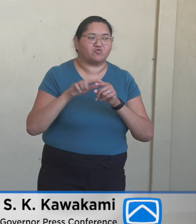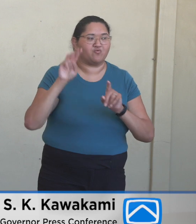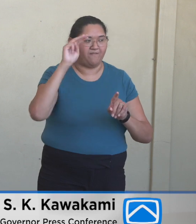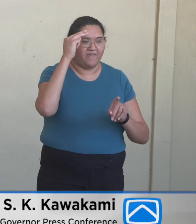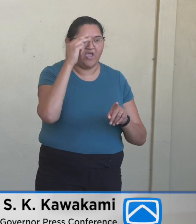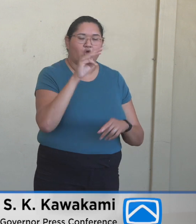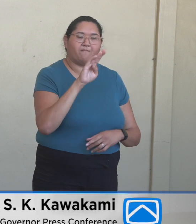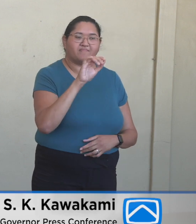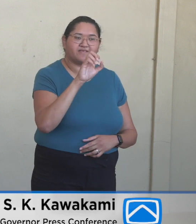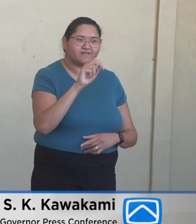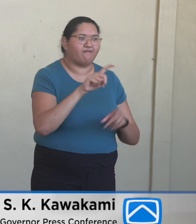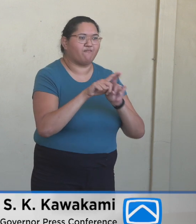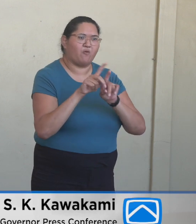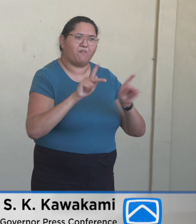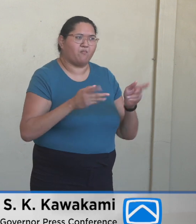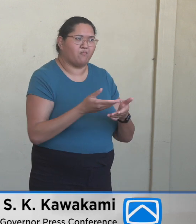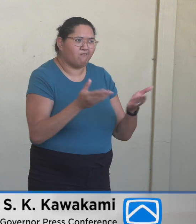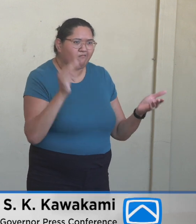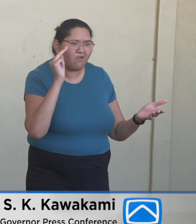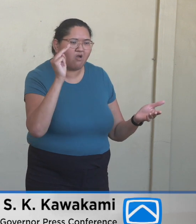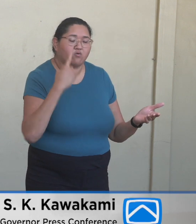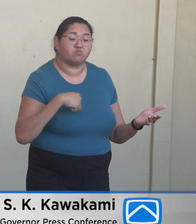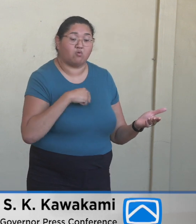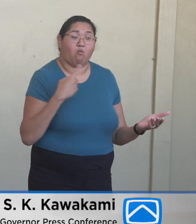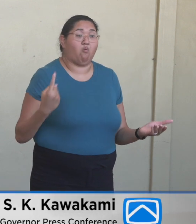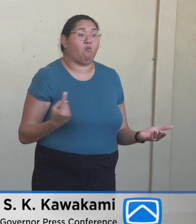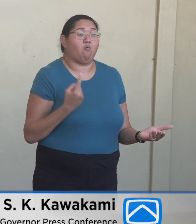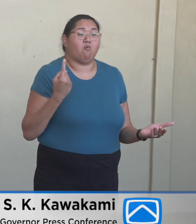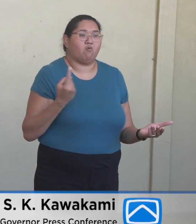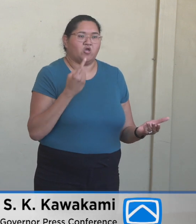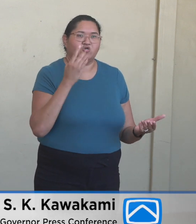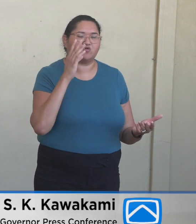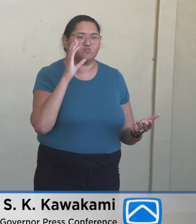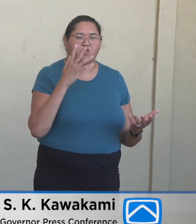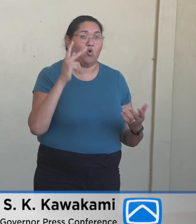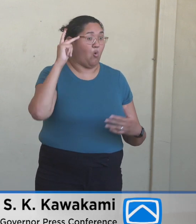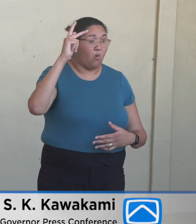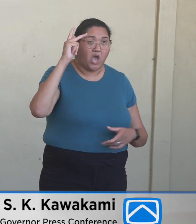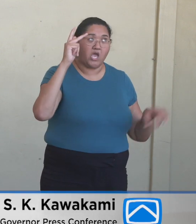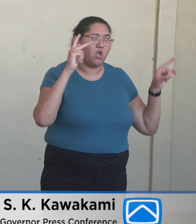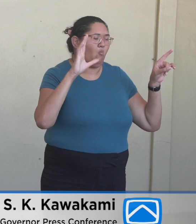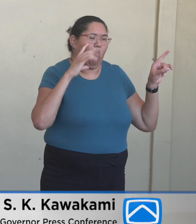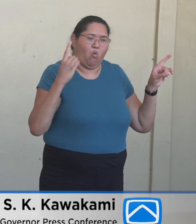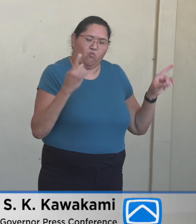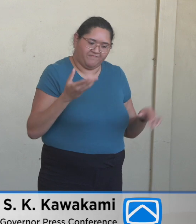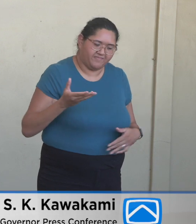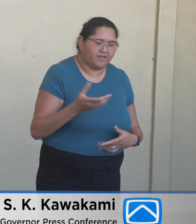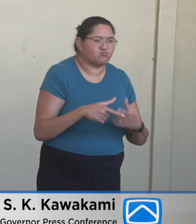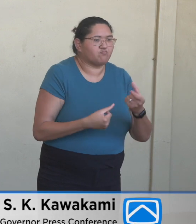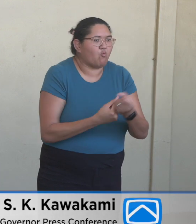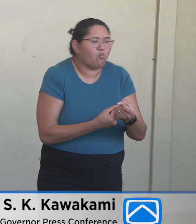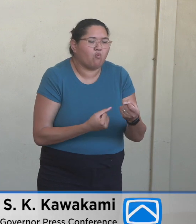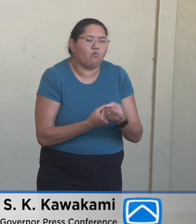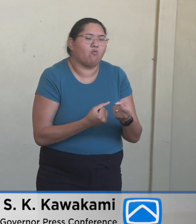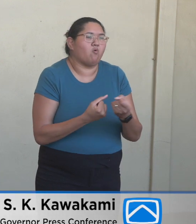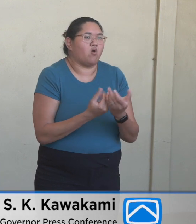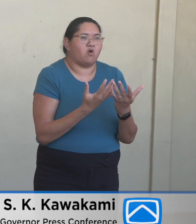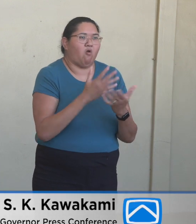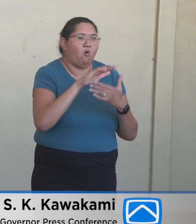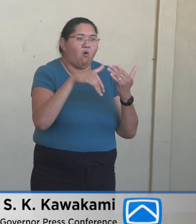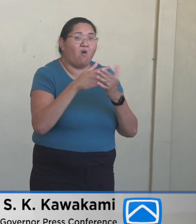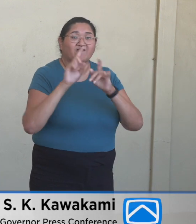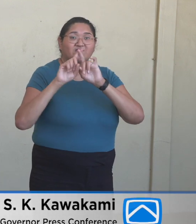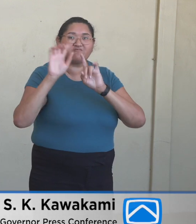and to the people of Maui that we will always, Kauai County will always be there to support all of